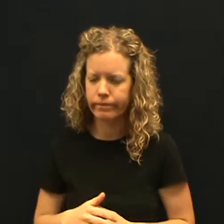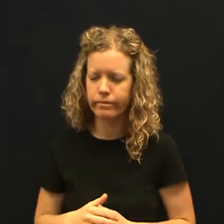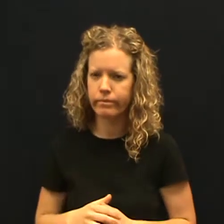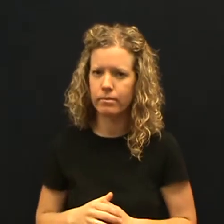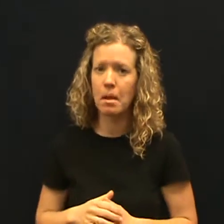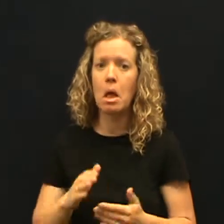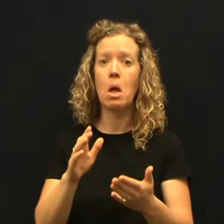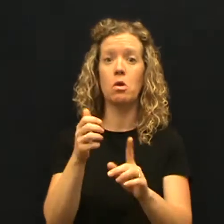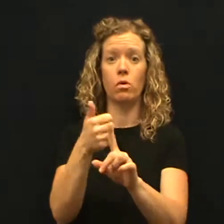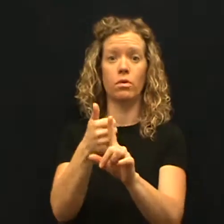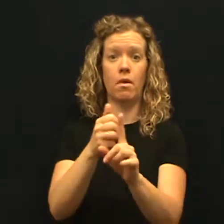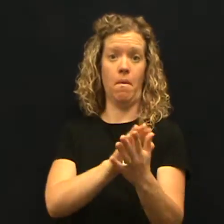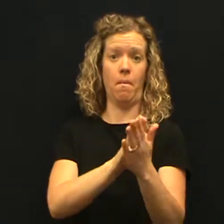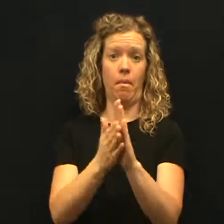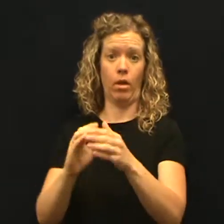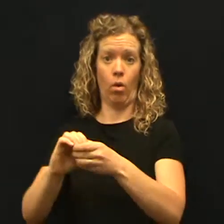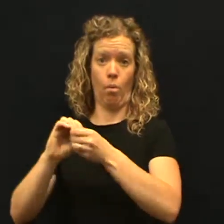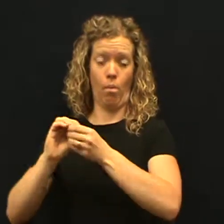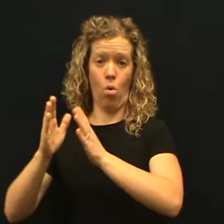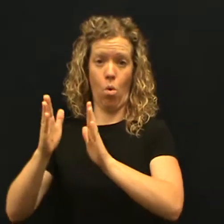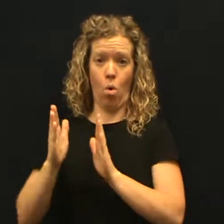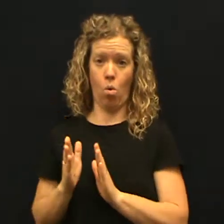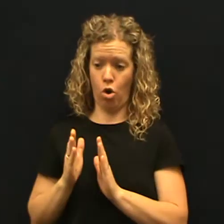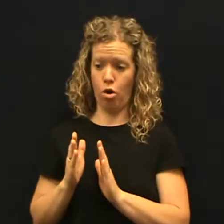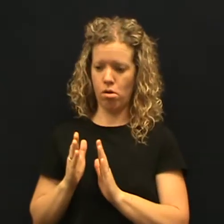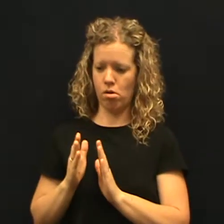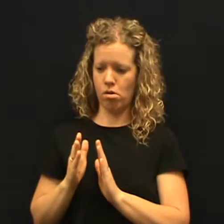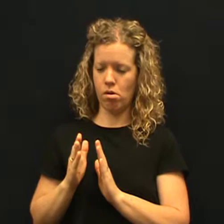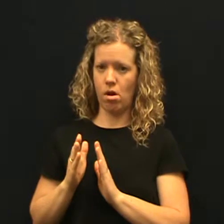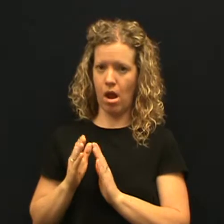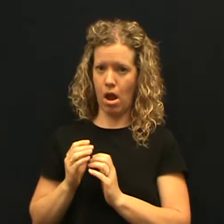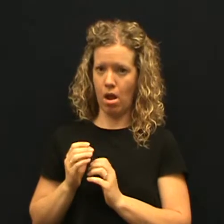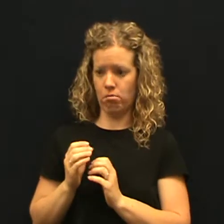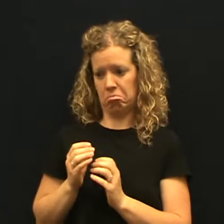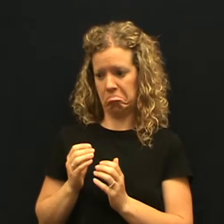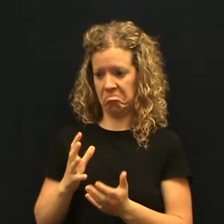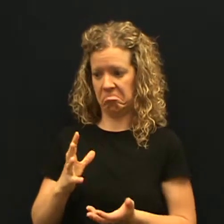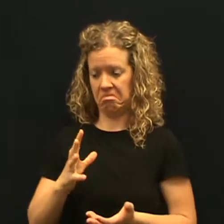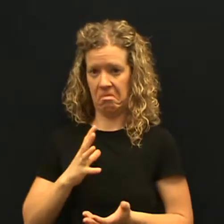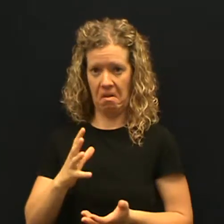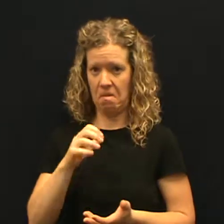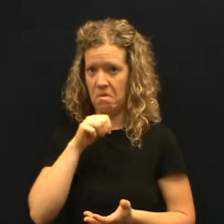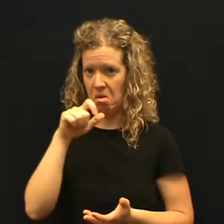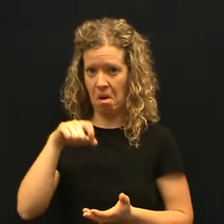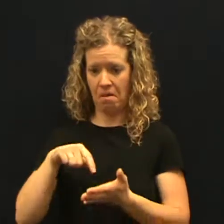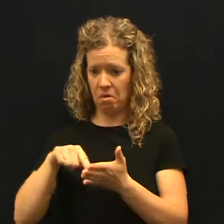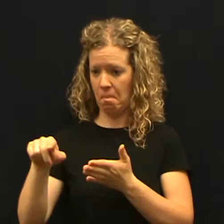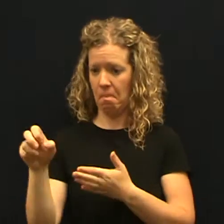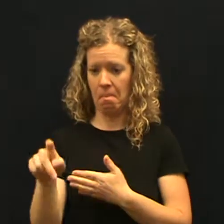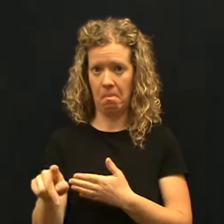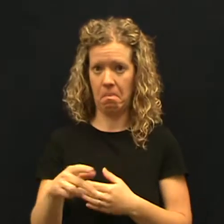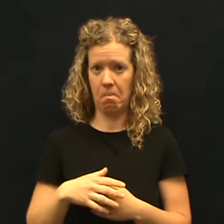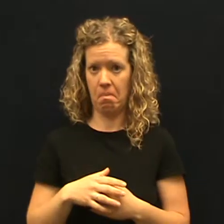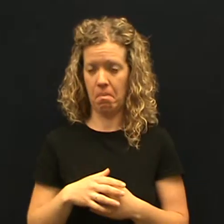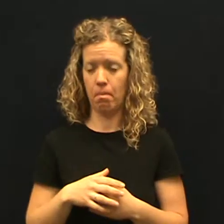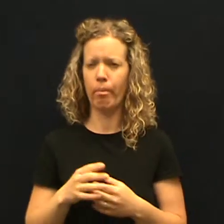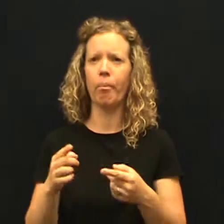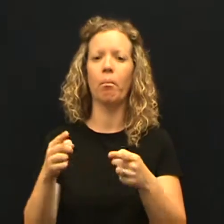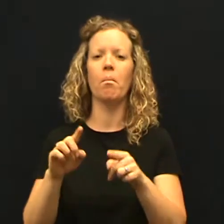the company and the owner invests the money in the company doesn't have to repay that owner. If the owner wants out,